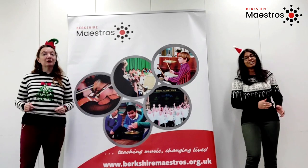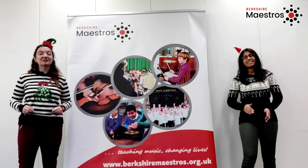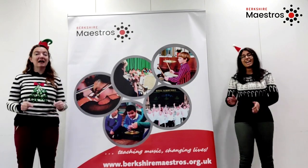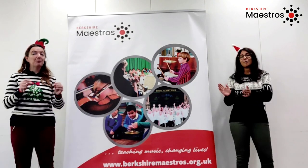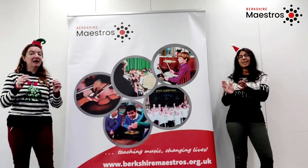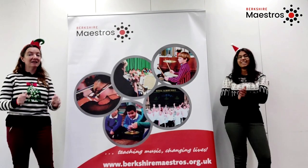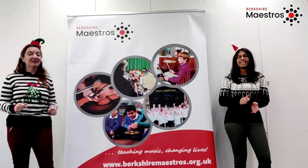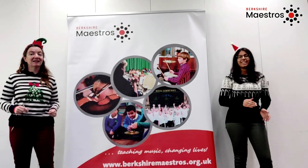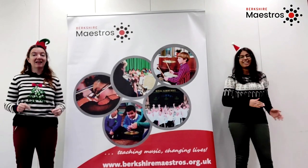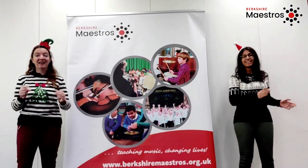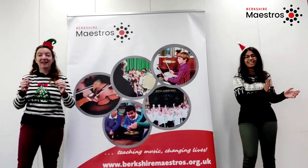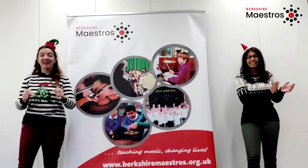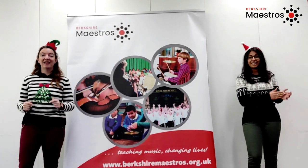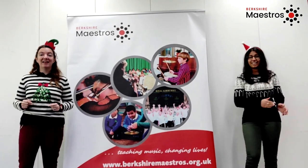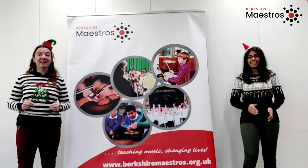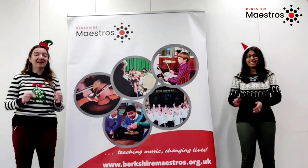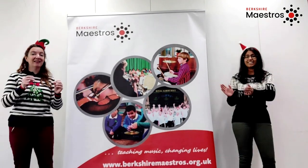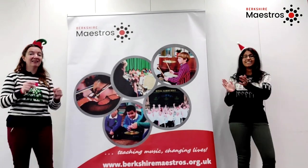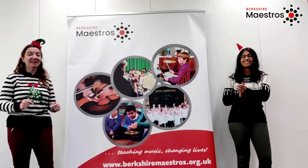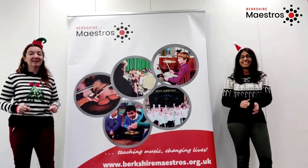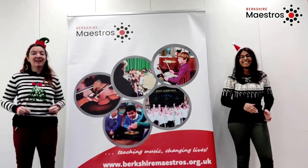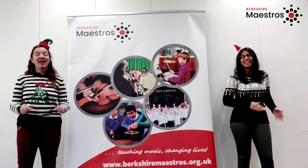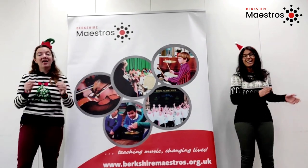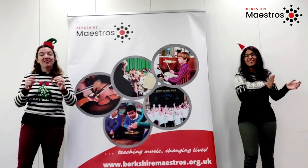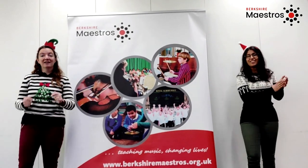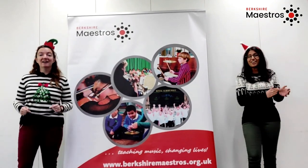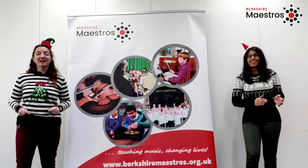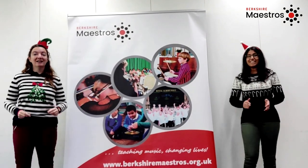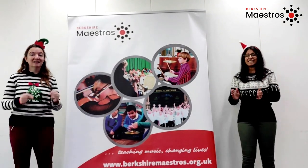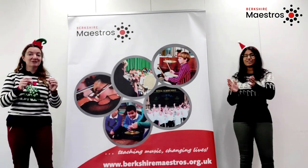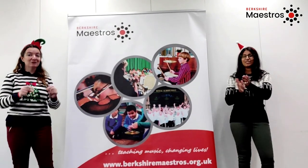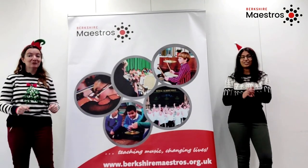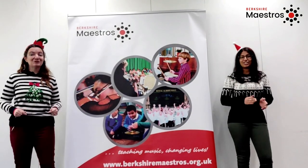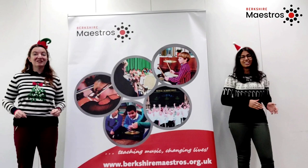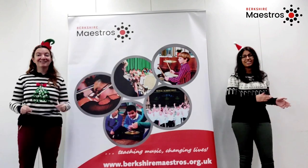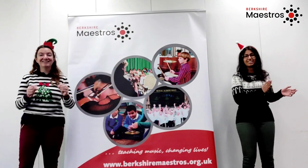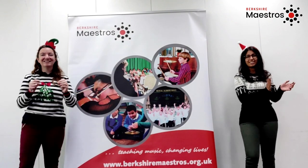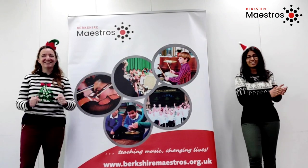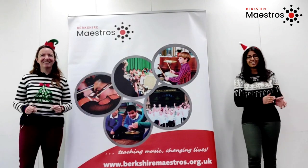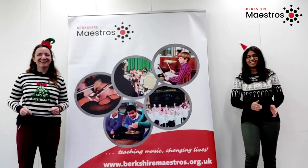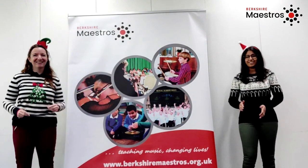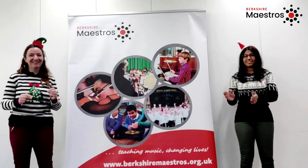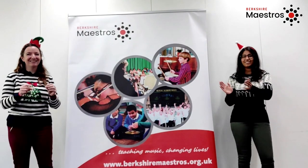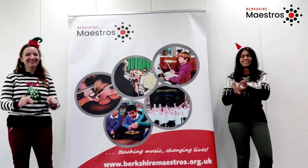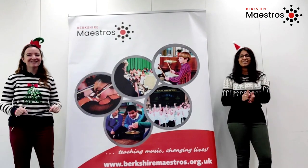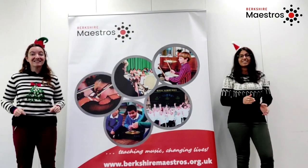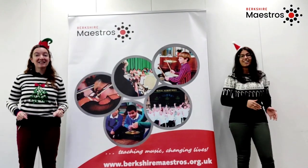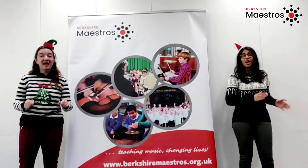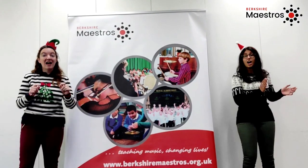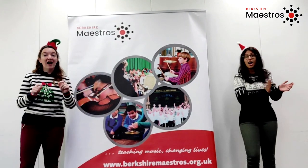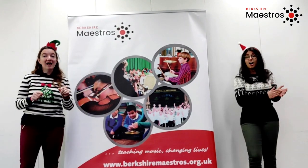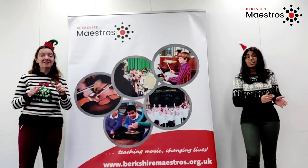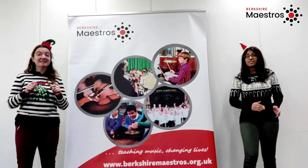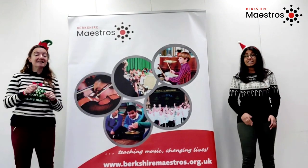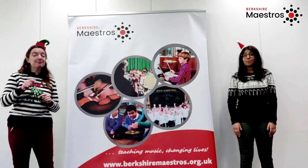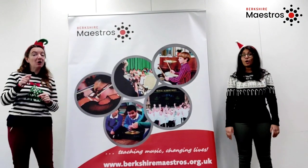looked down where he lay. The little Lord Jesus asleep on